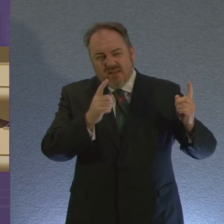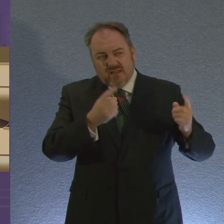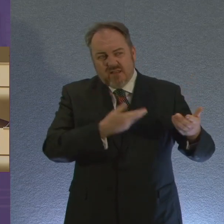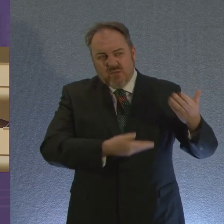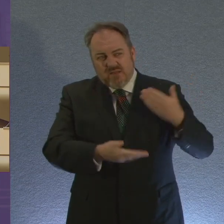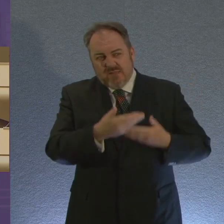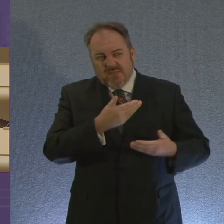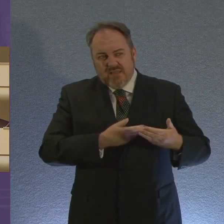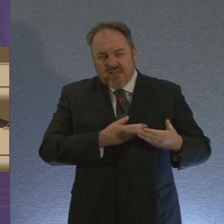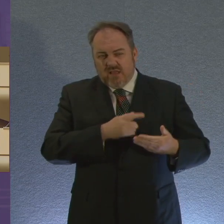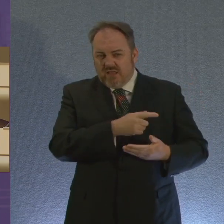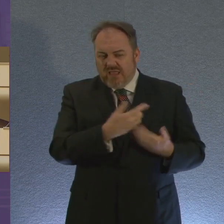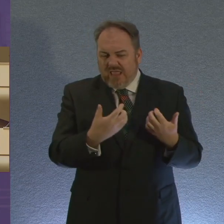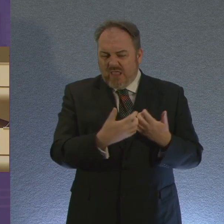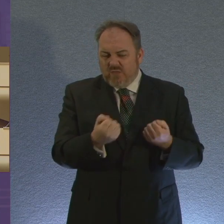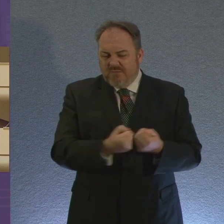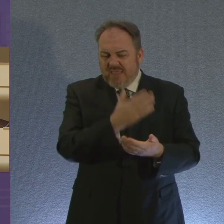public safety.